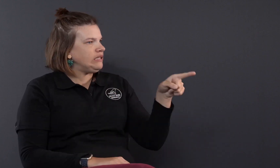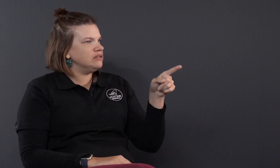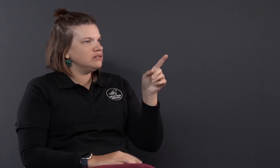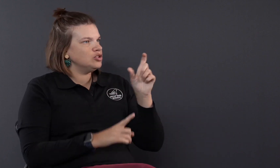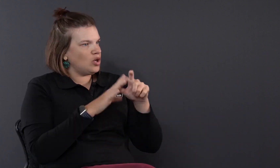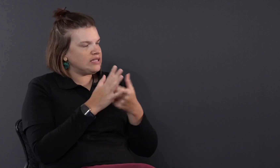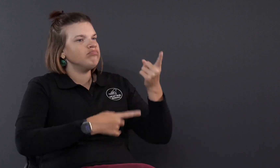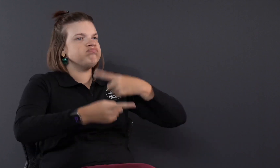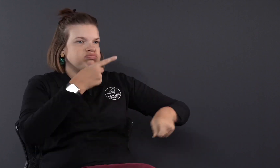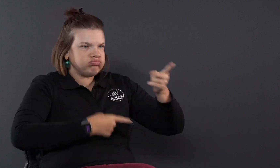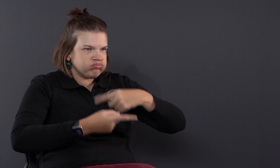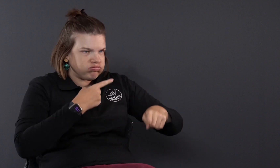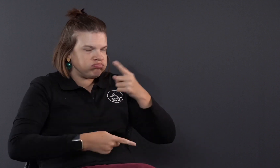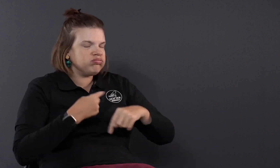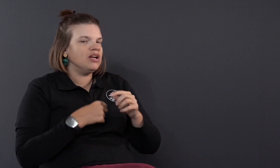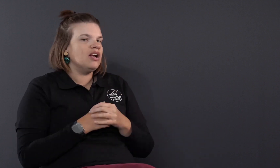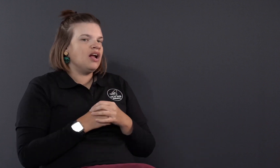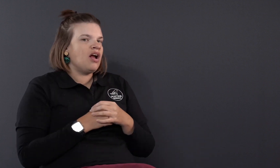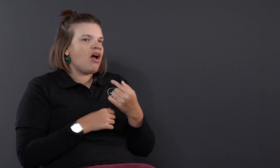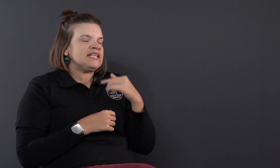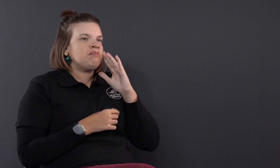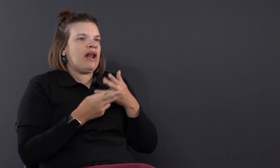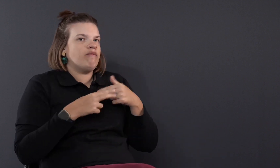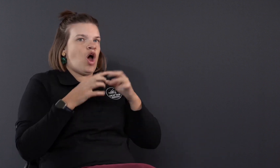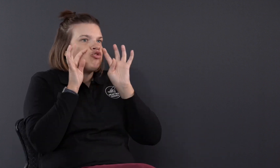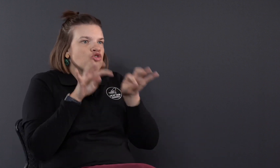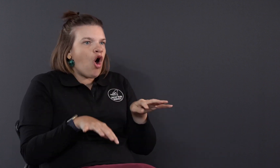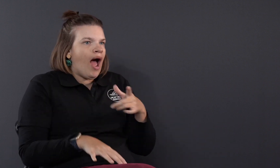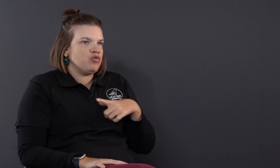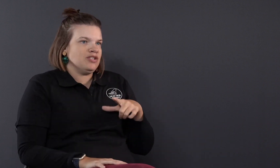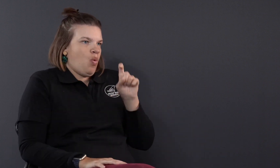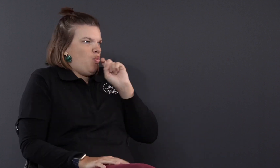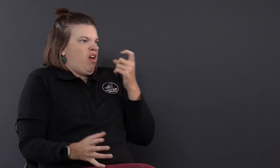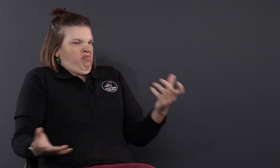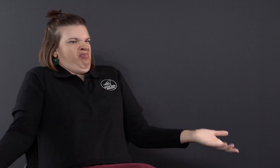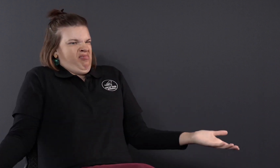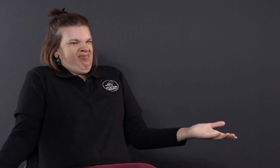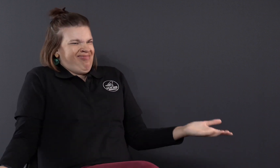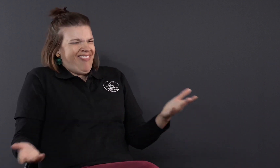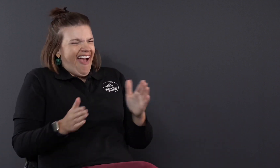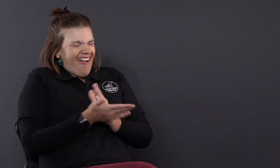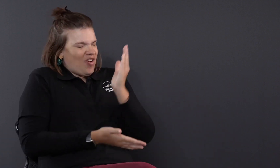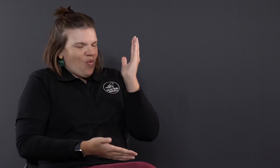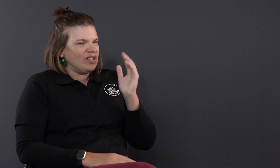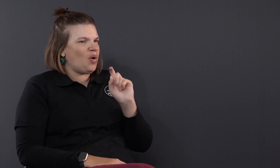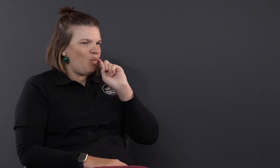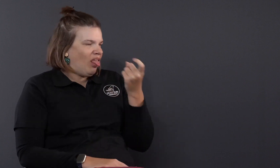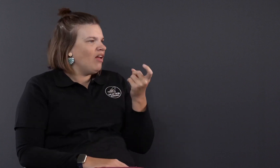The doctor explained what was happening, and I knew that it didn't matter if I cried. I mean, of course you would. Who wouldn't in